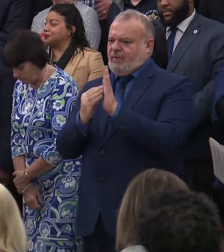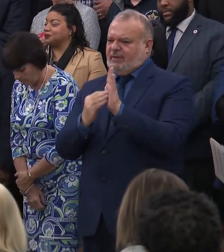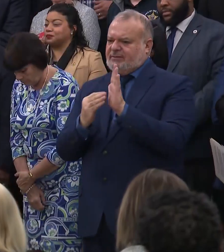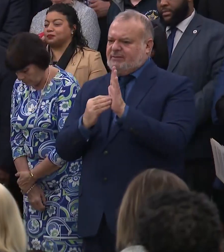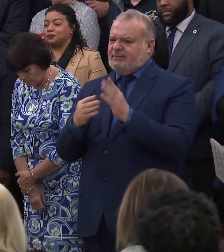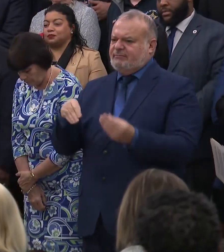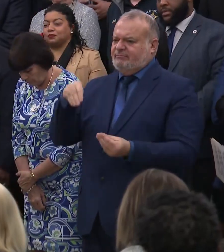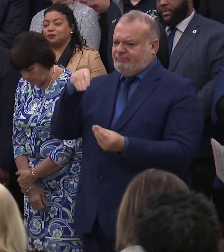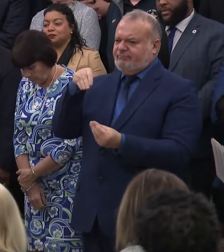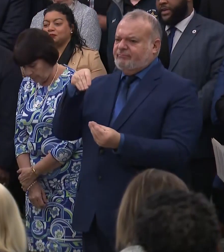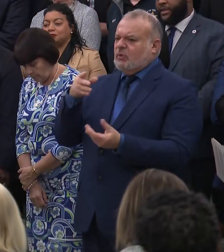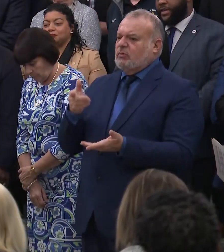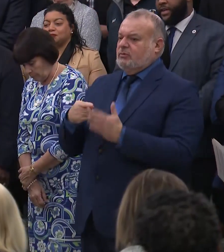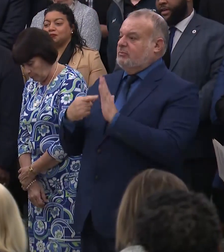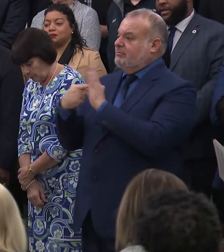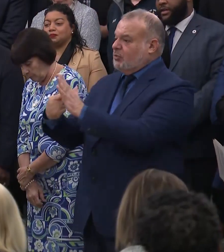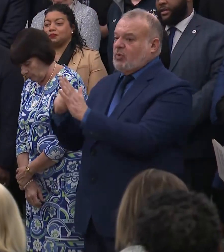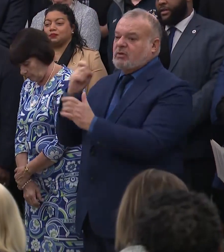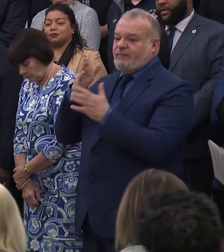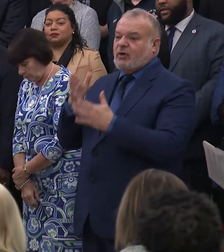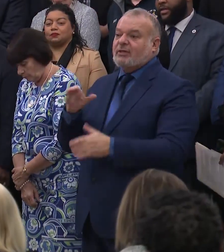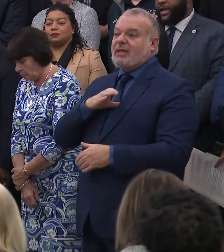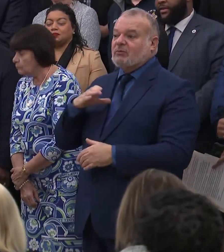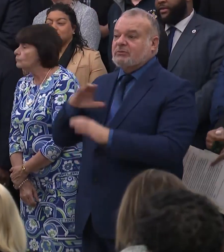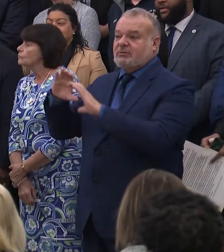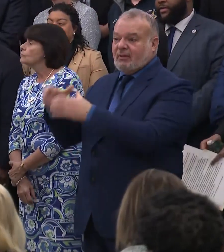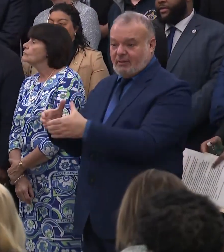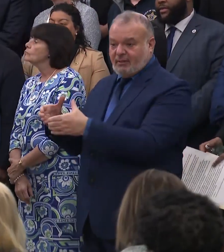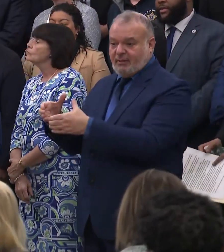and we look forward to their consideration.